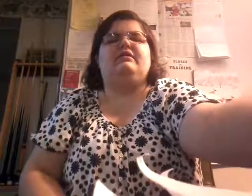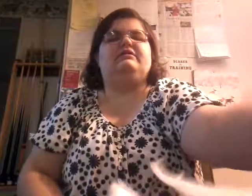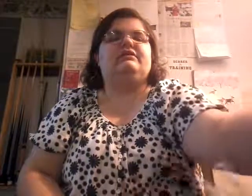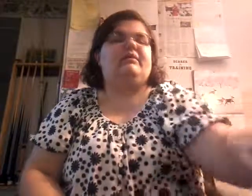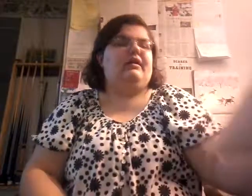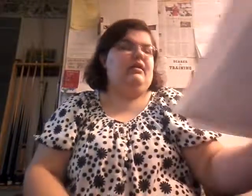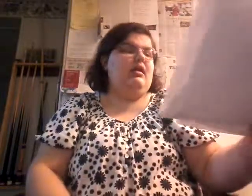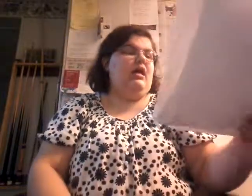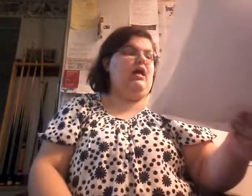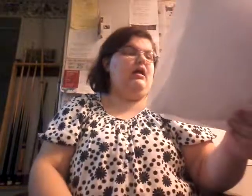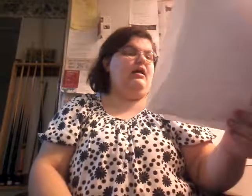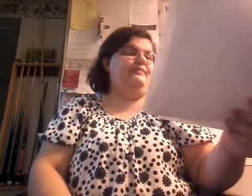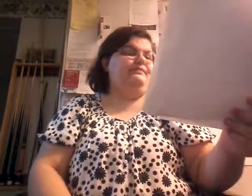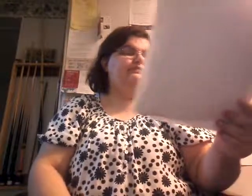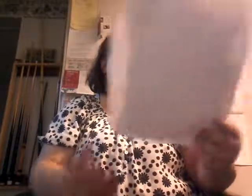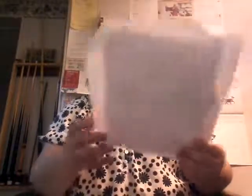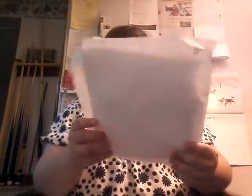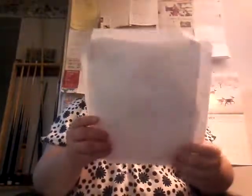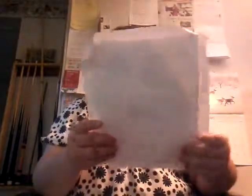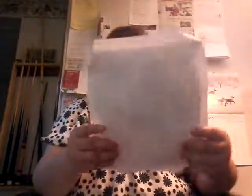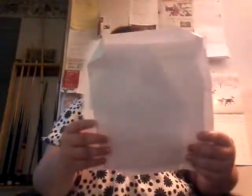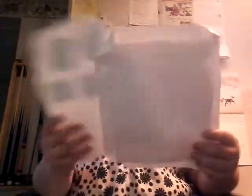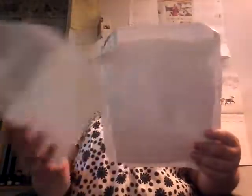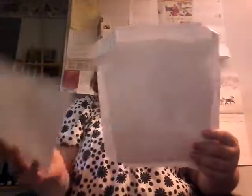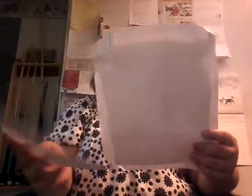kind of keep, I think there's as well.